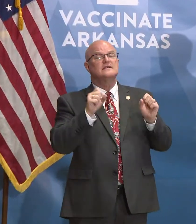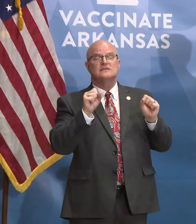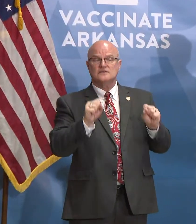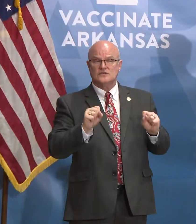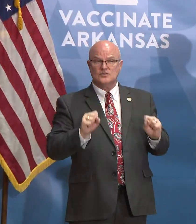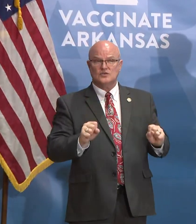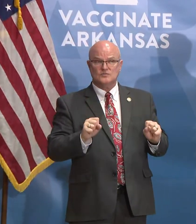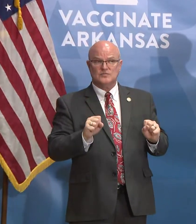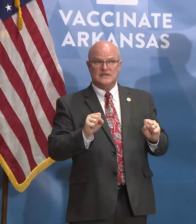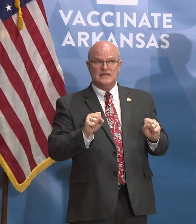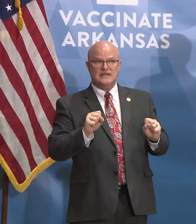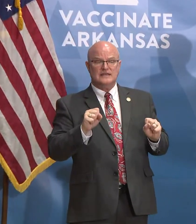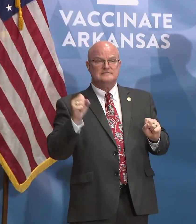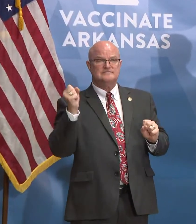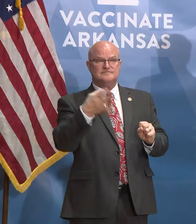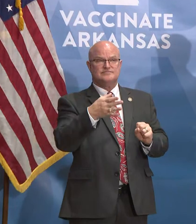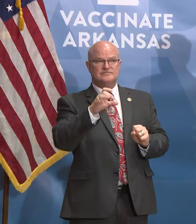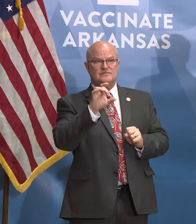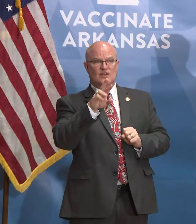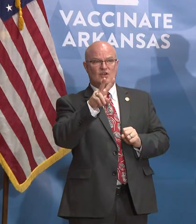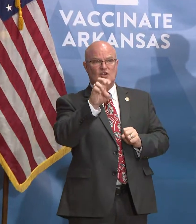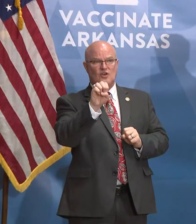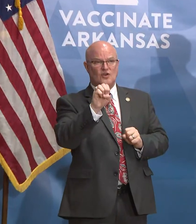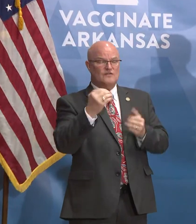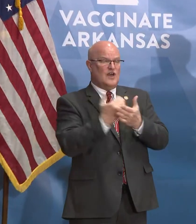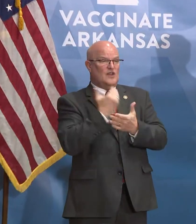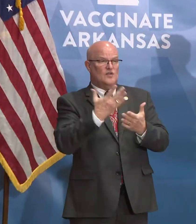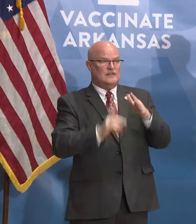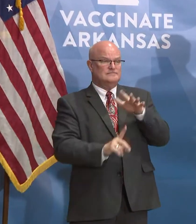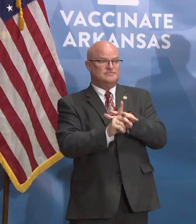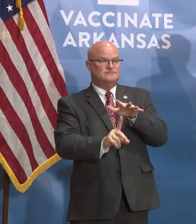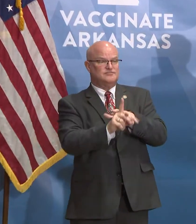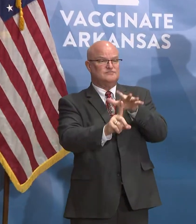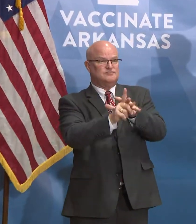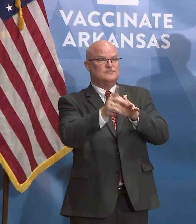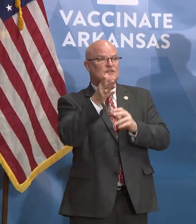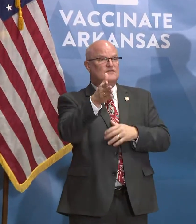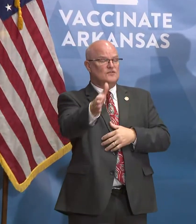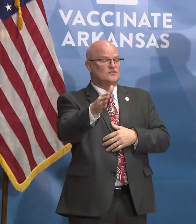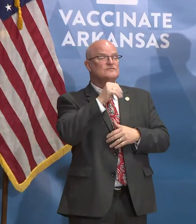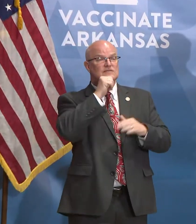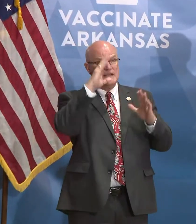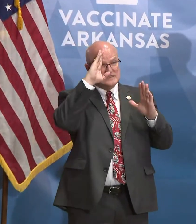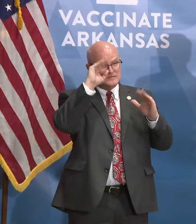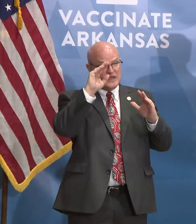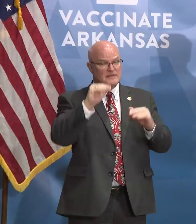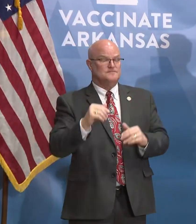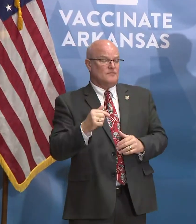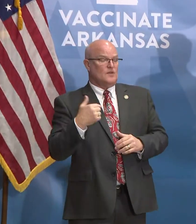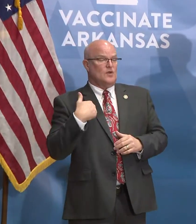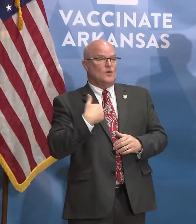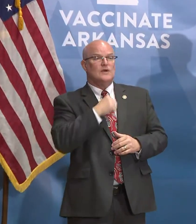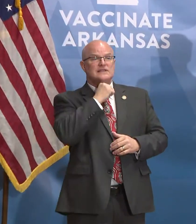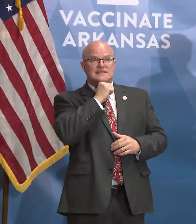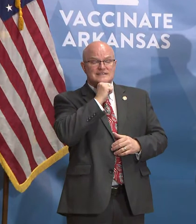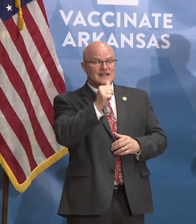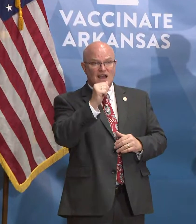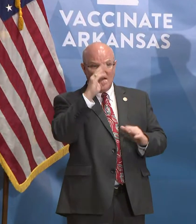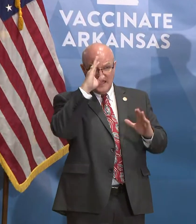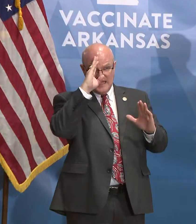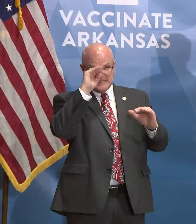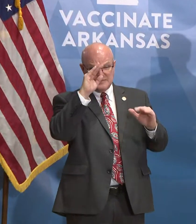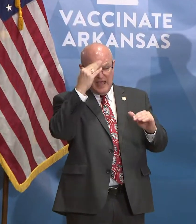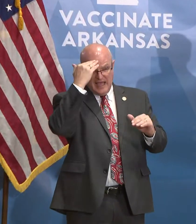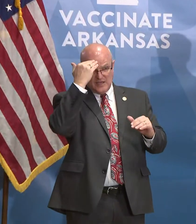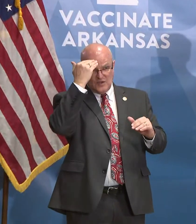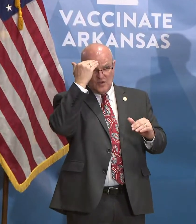be curves and new things that pop up in the future. We did not anticipate, I don't